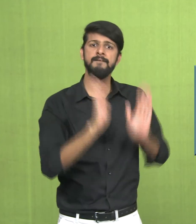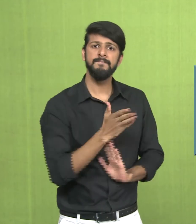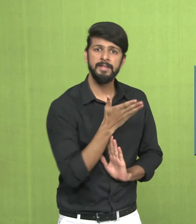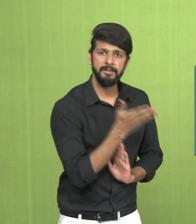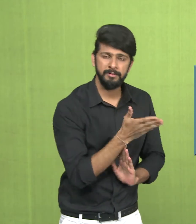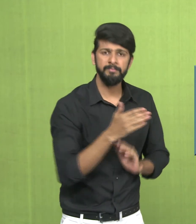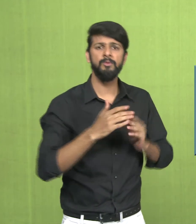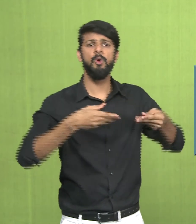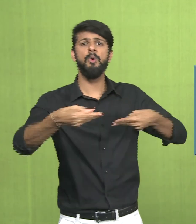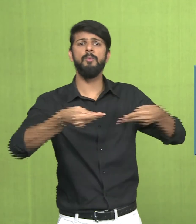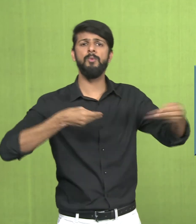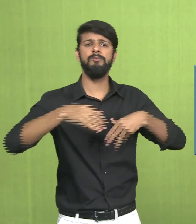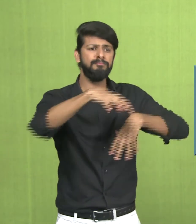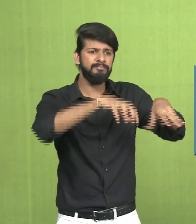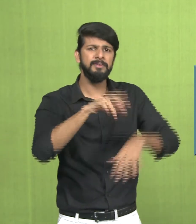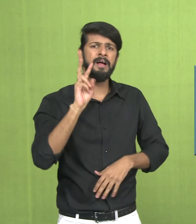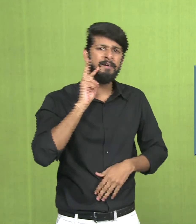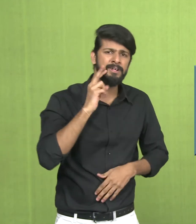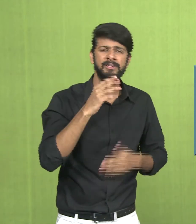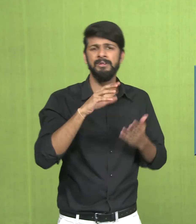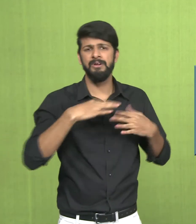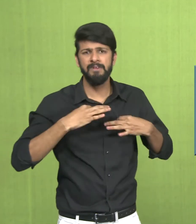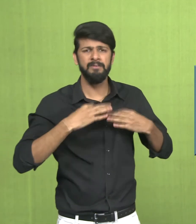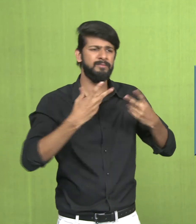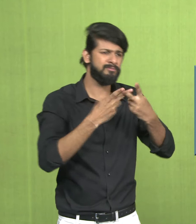temples, market complexes,